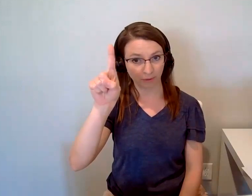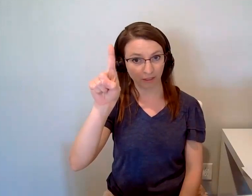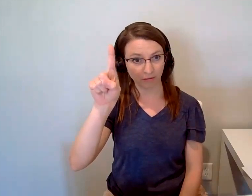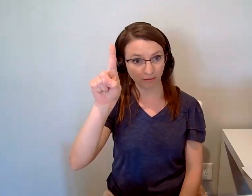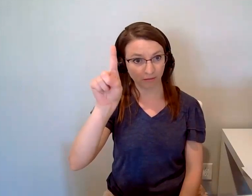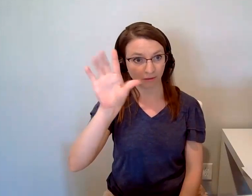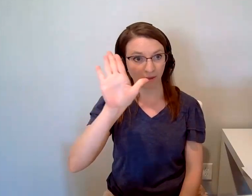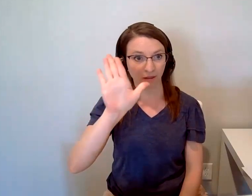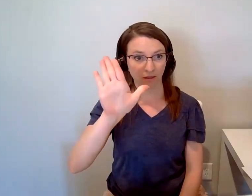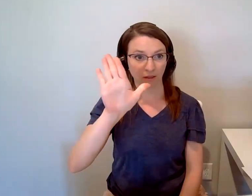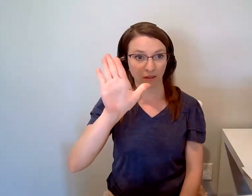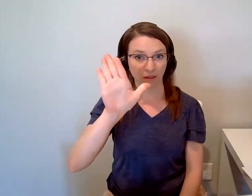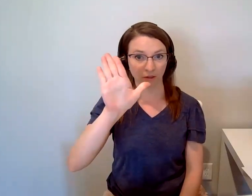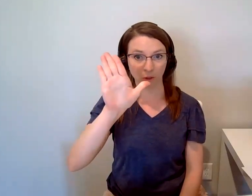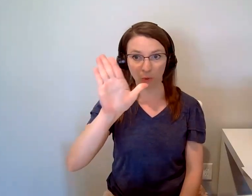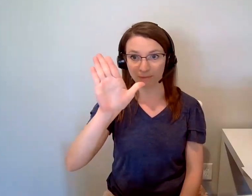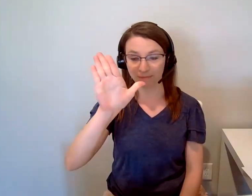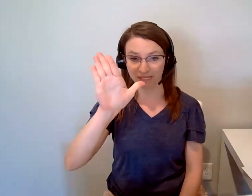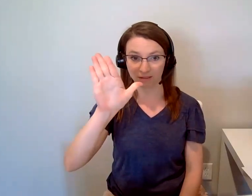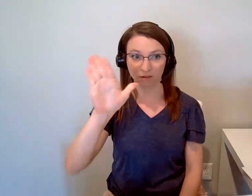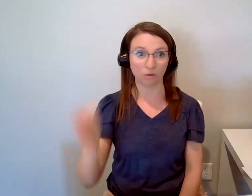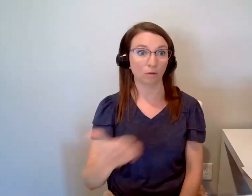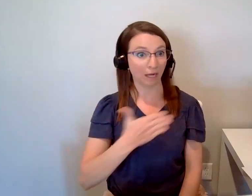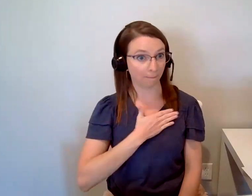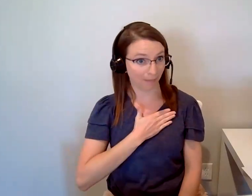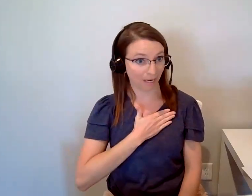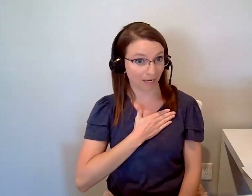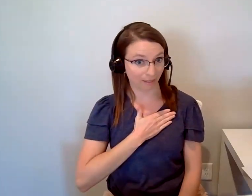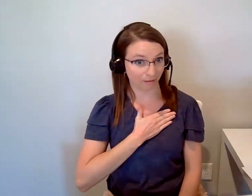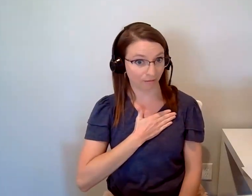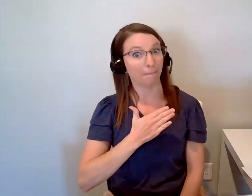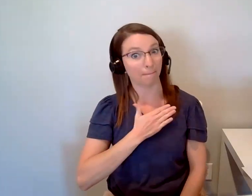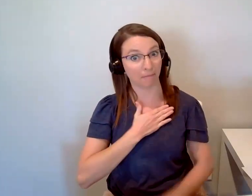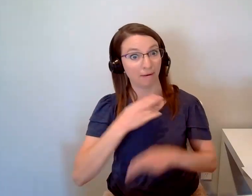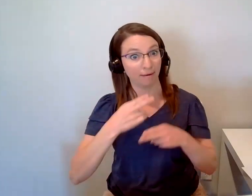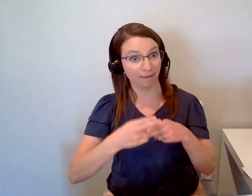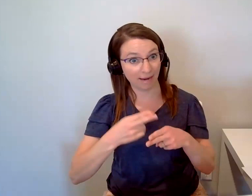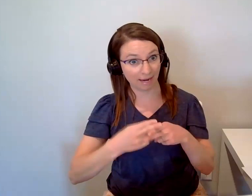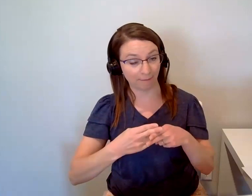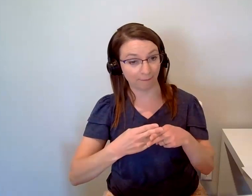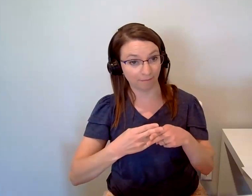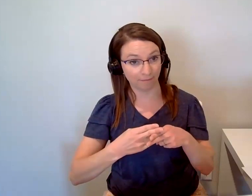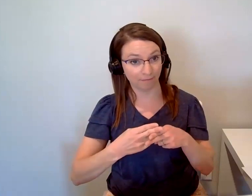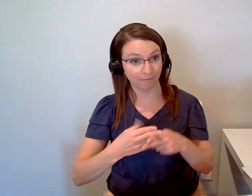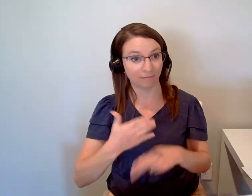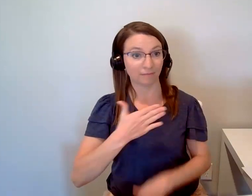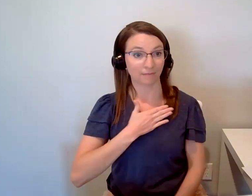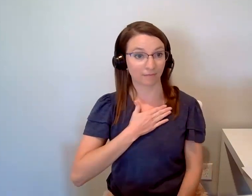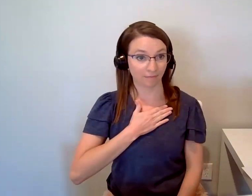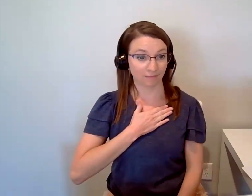pronouns are an open B. So my name.